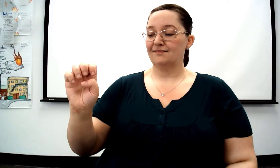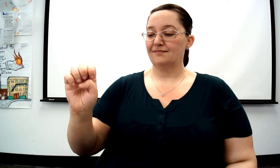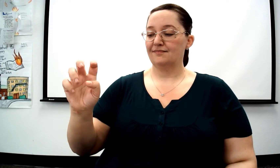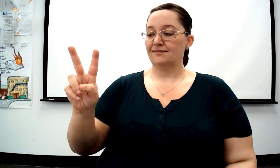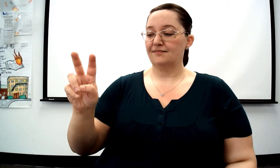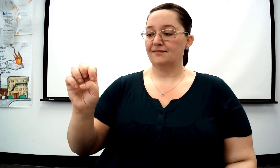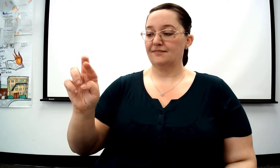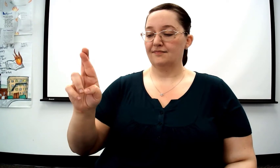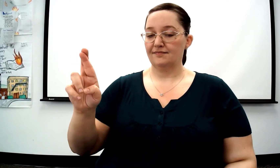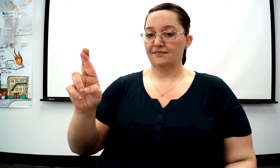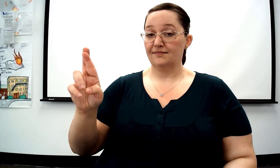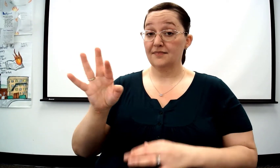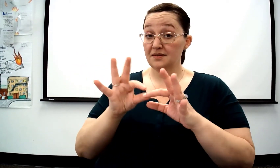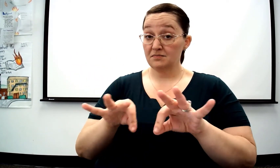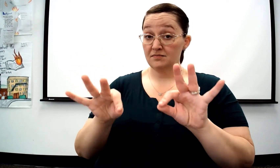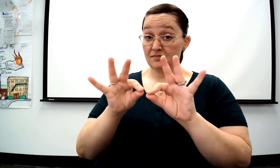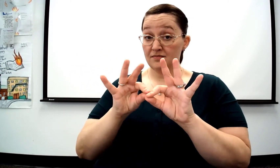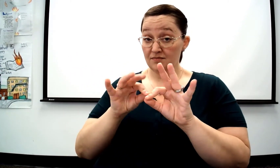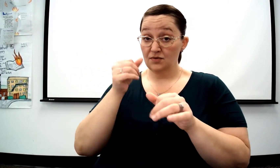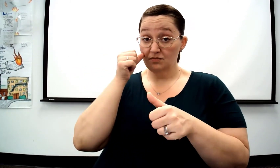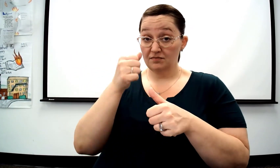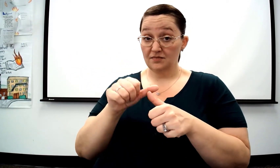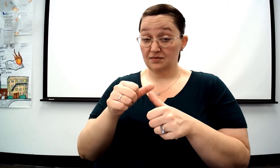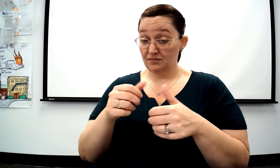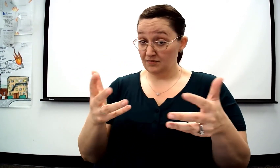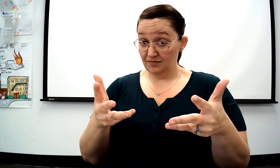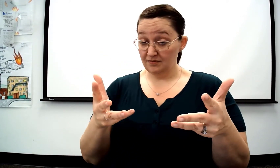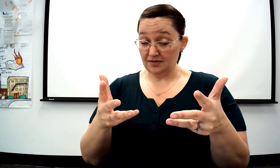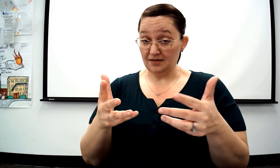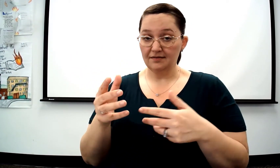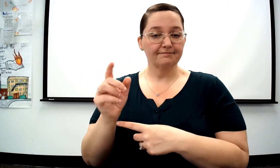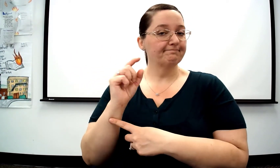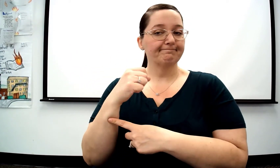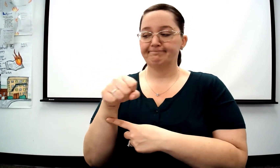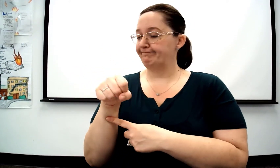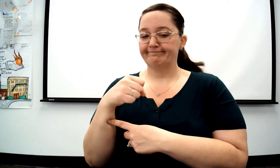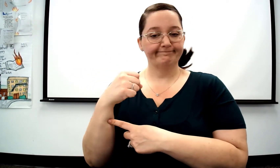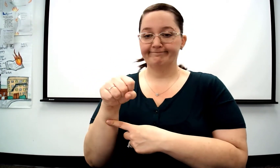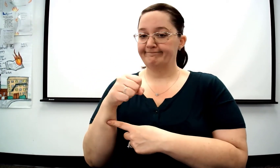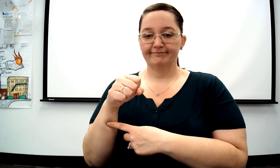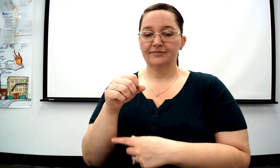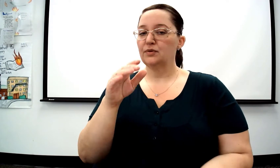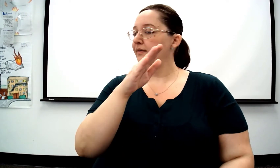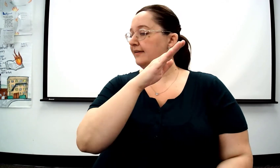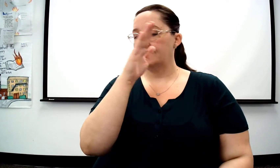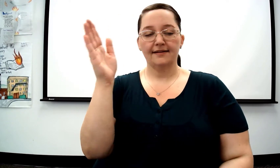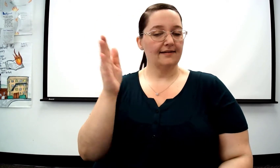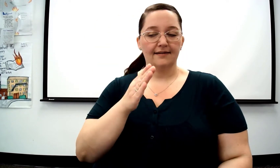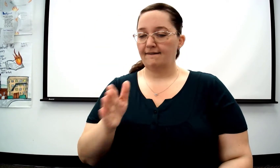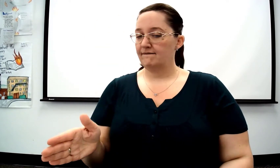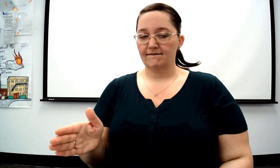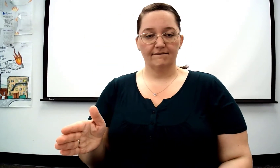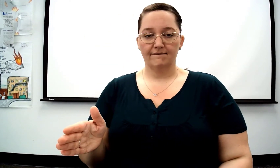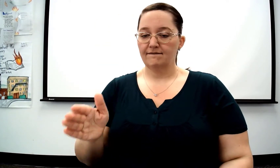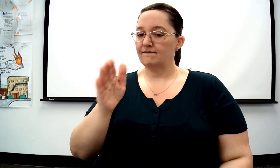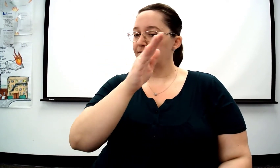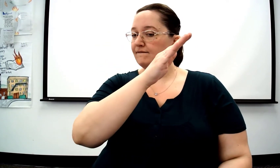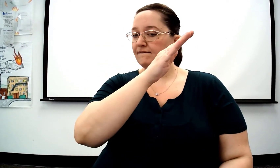Number 9 is the sign never. It's important to remember you have to negate it. You have to shake your head.